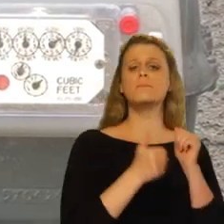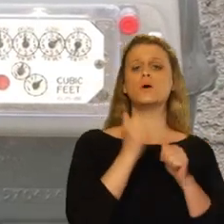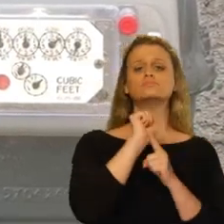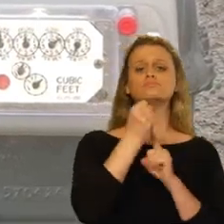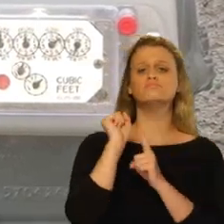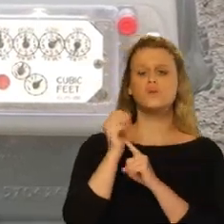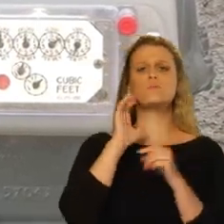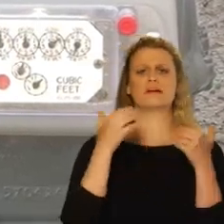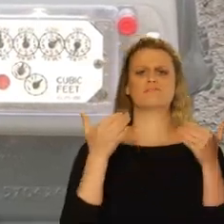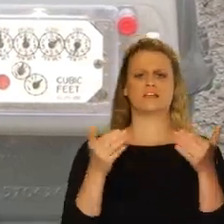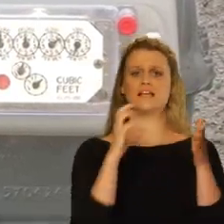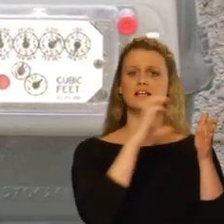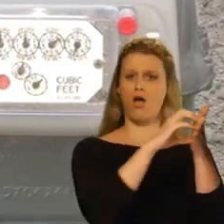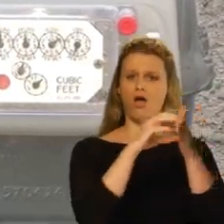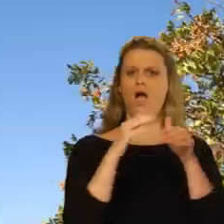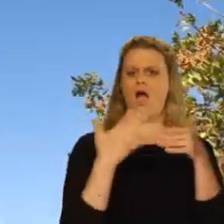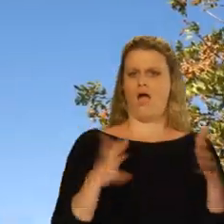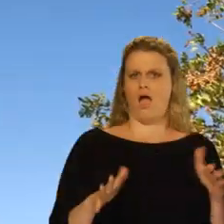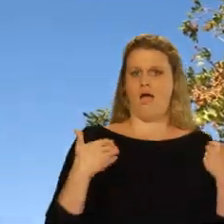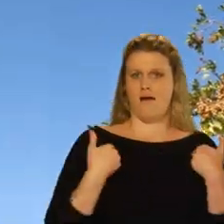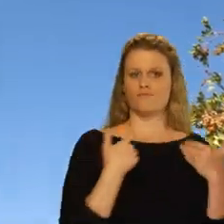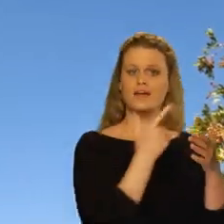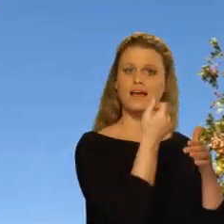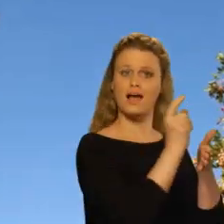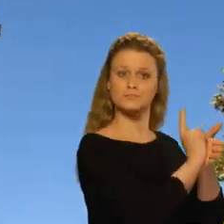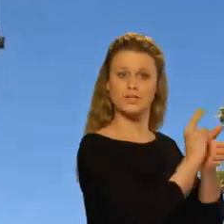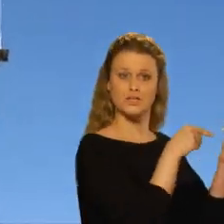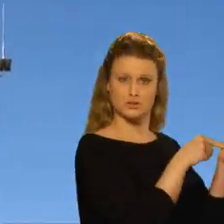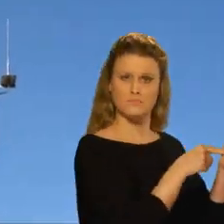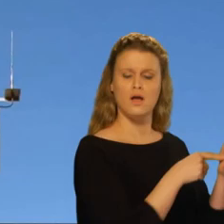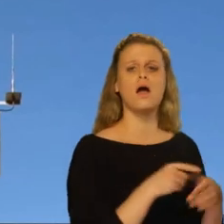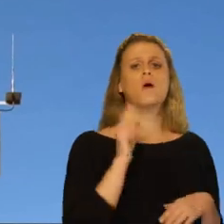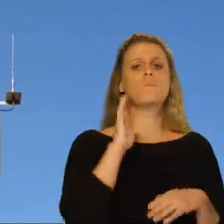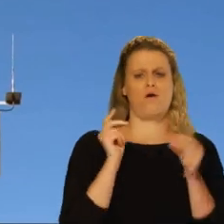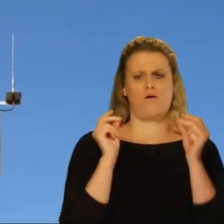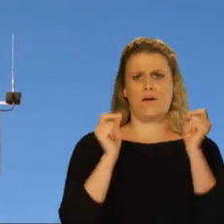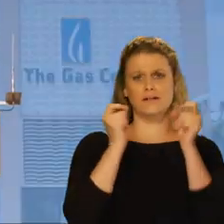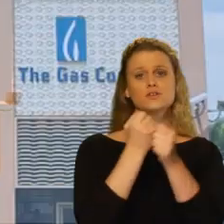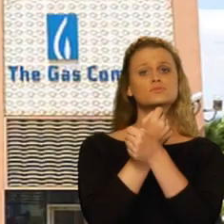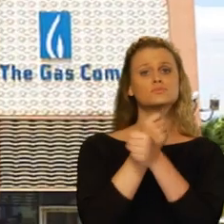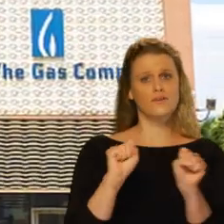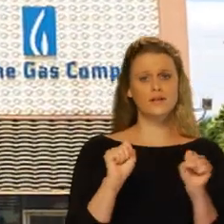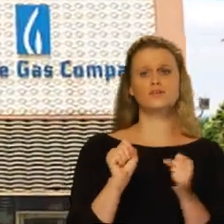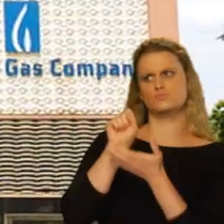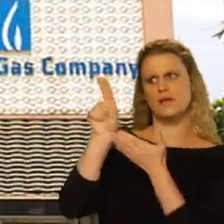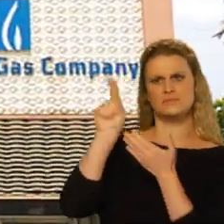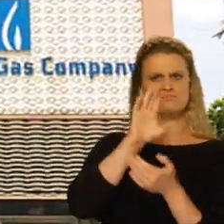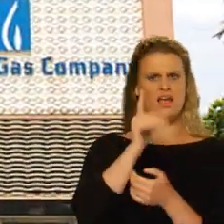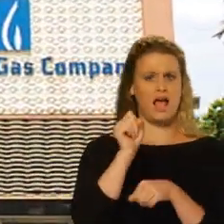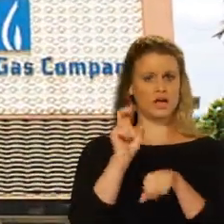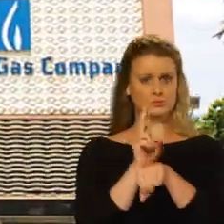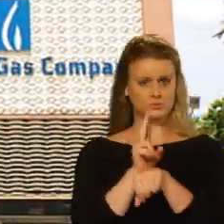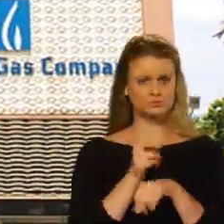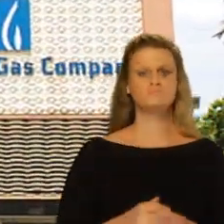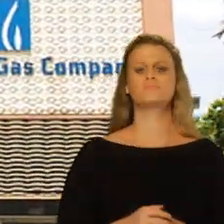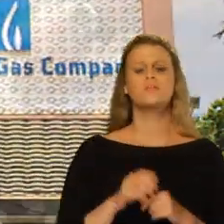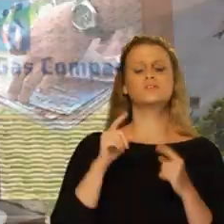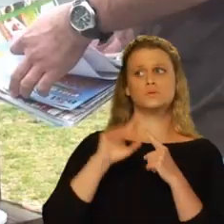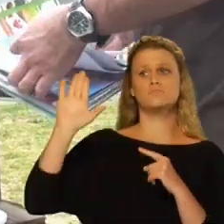gas meter, will automatically and securely transmit your gas usage to our customer service and billing center. A